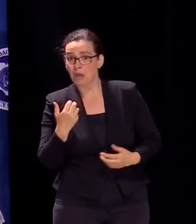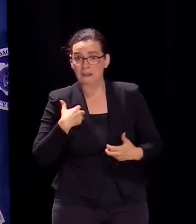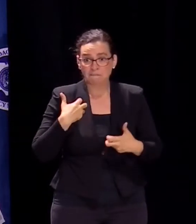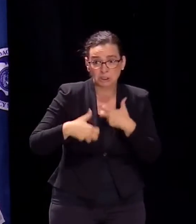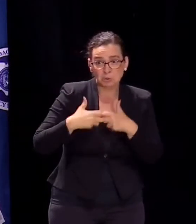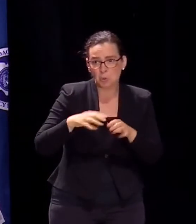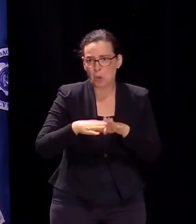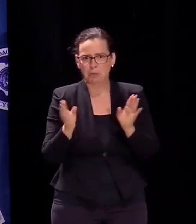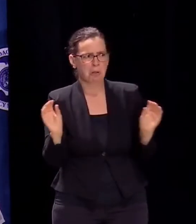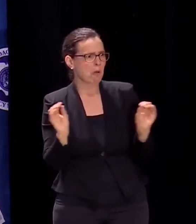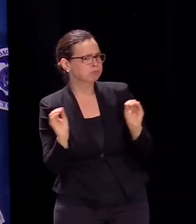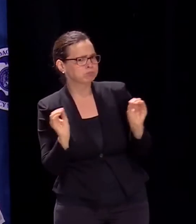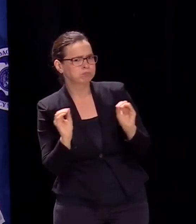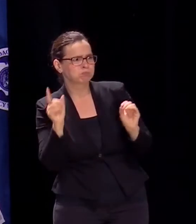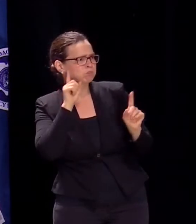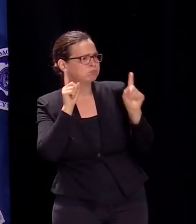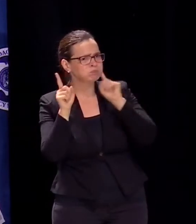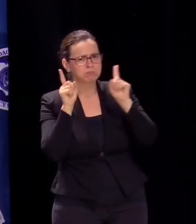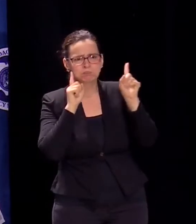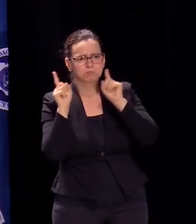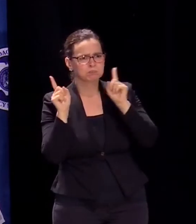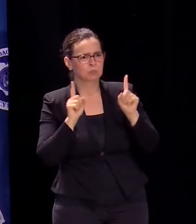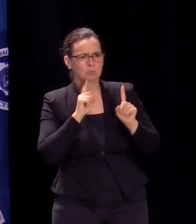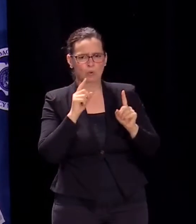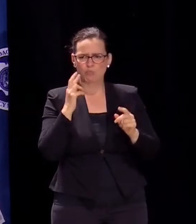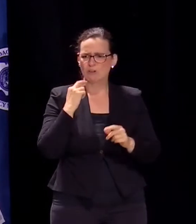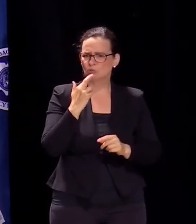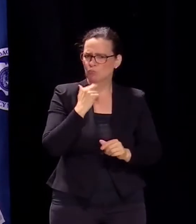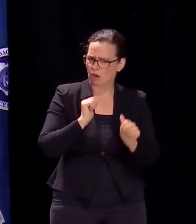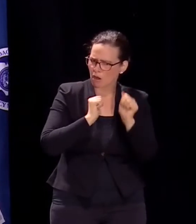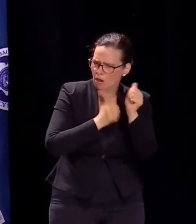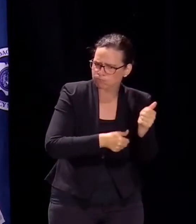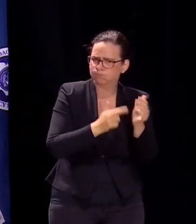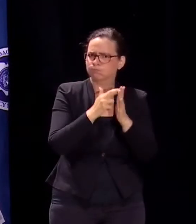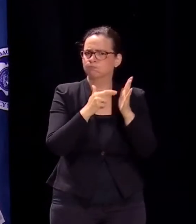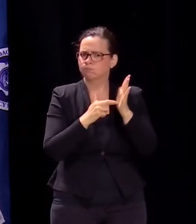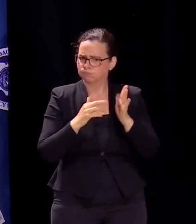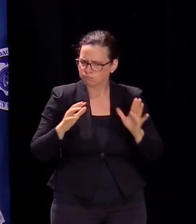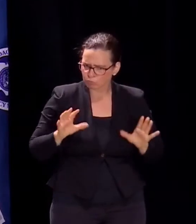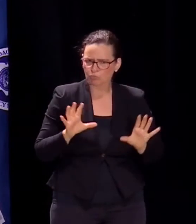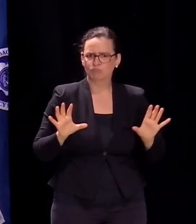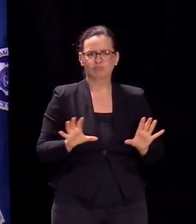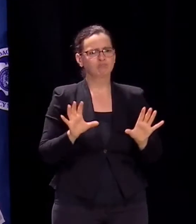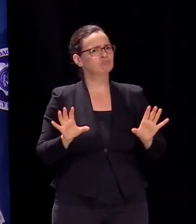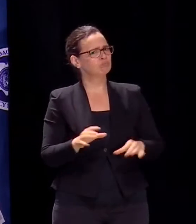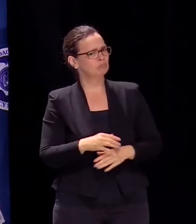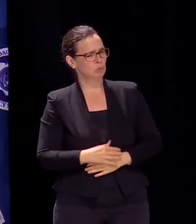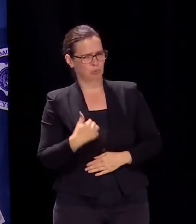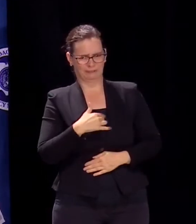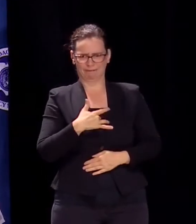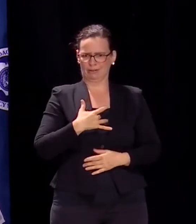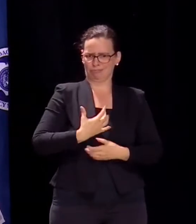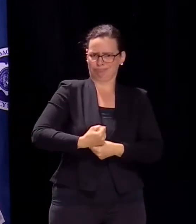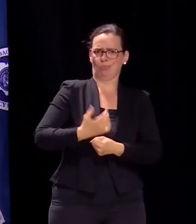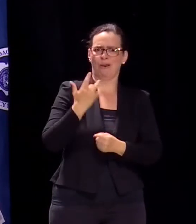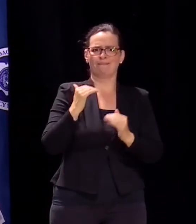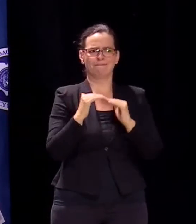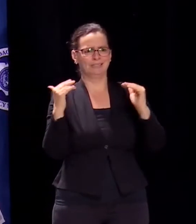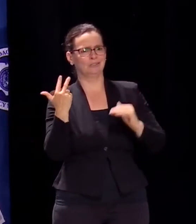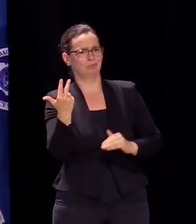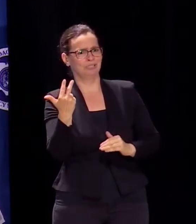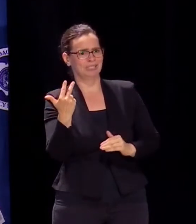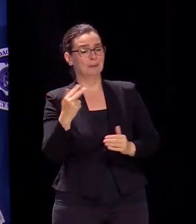in a restaurant since we've been opened in phase two or phase three. That's not to say it won't happen. At some